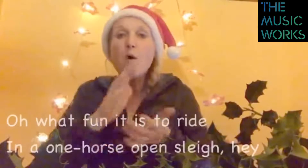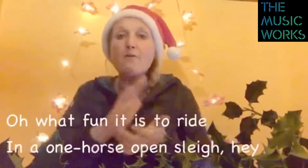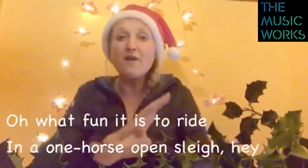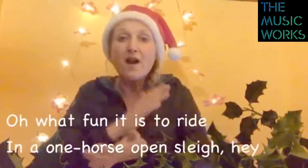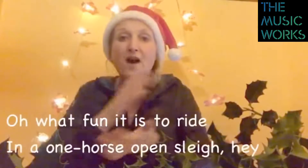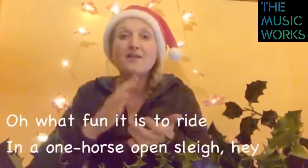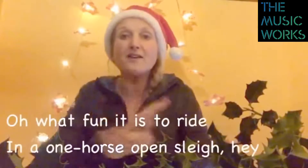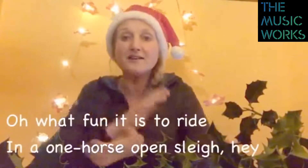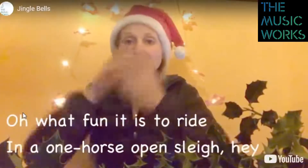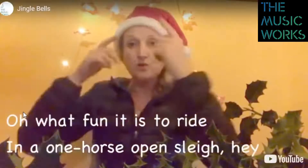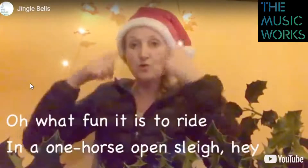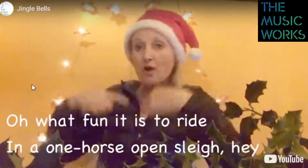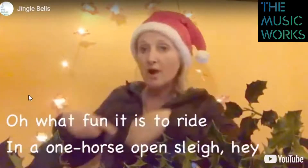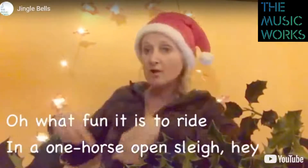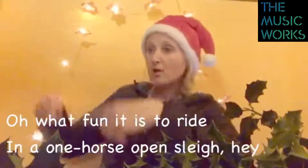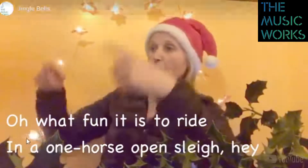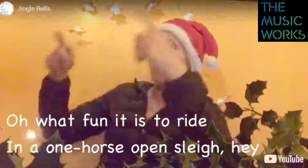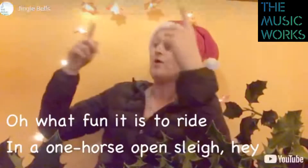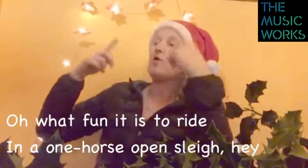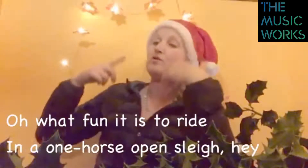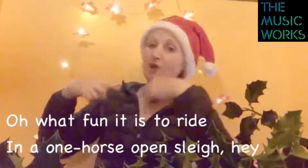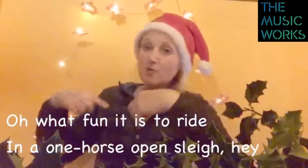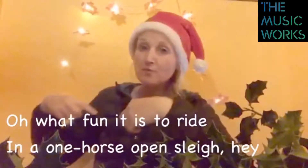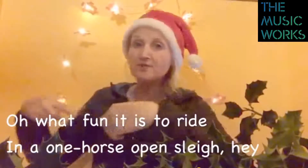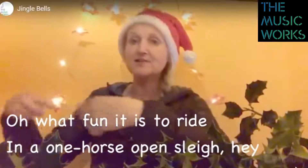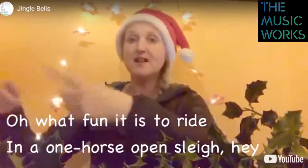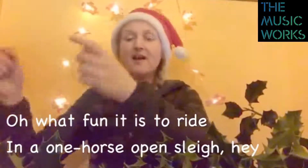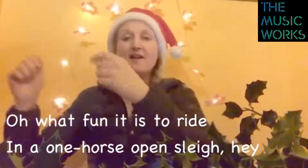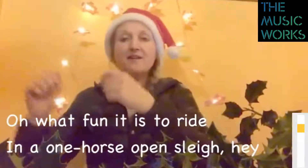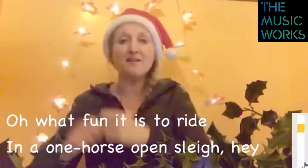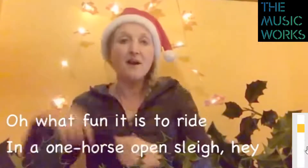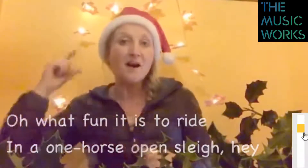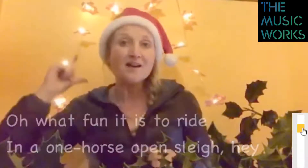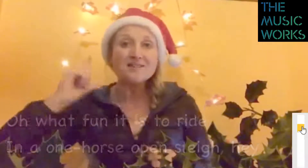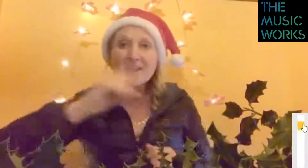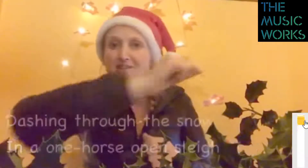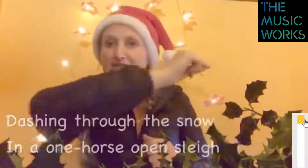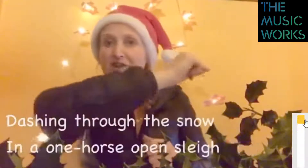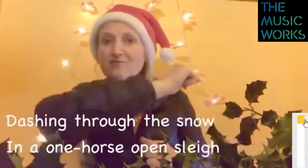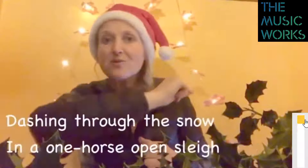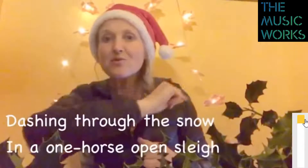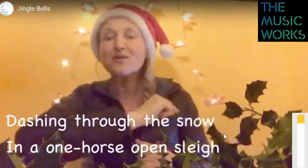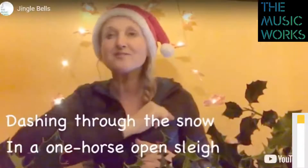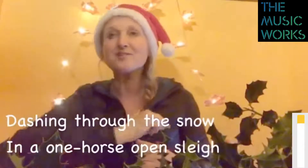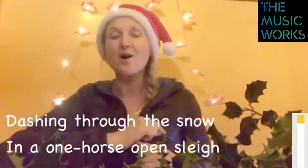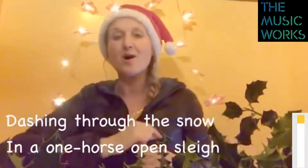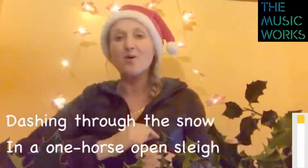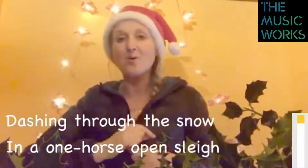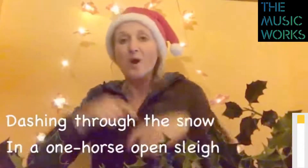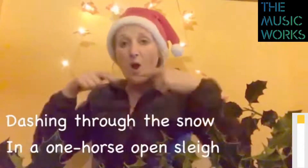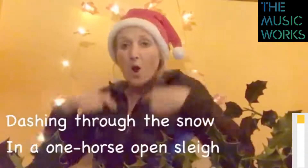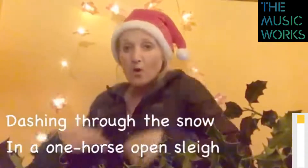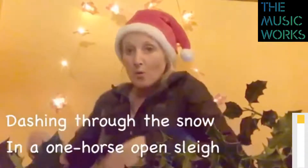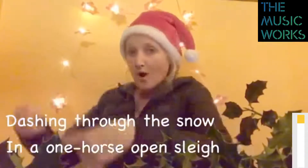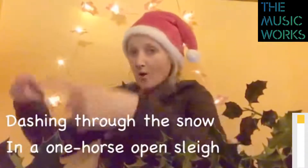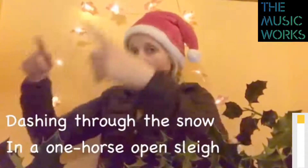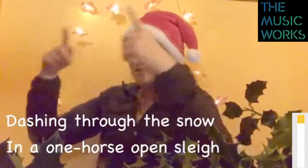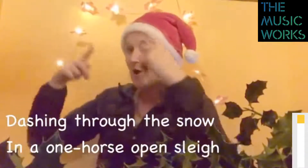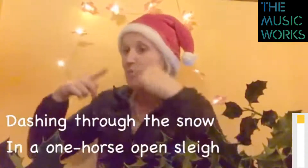what fun it is to ride on a one-horse open sleigh. Dashing through the snow on a one-horse